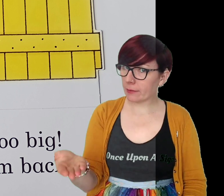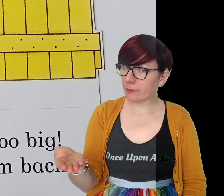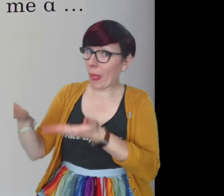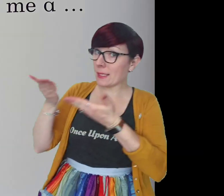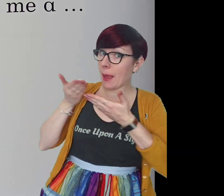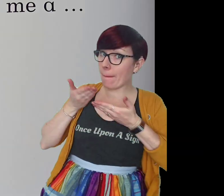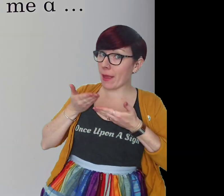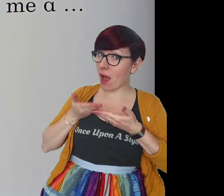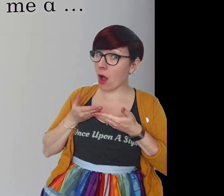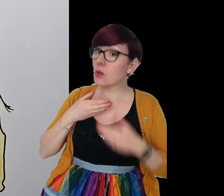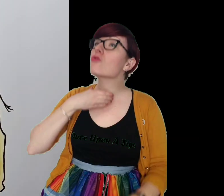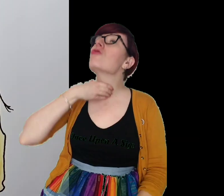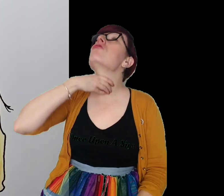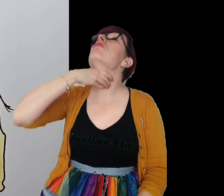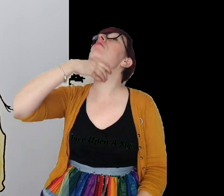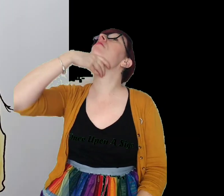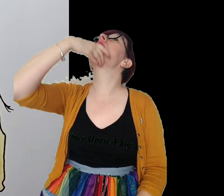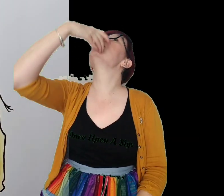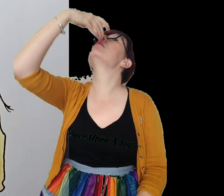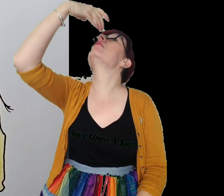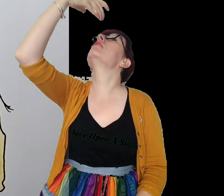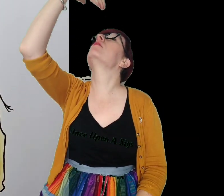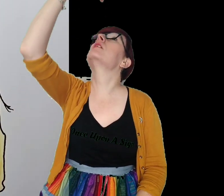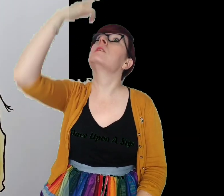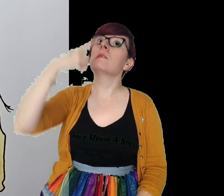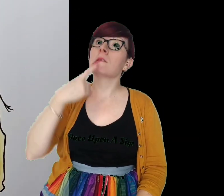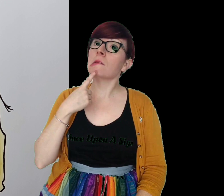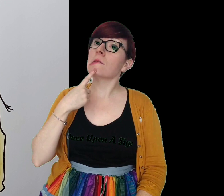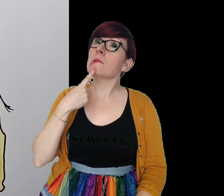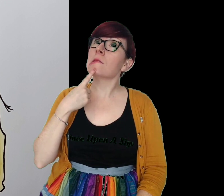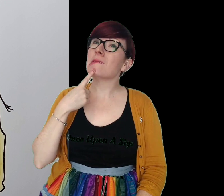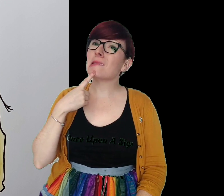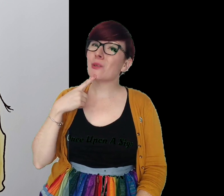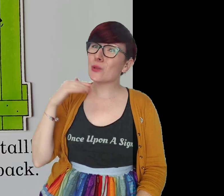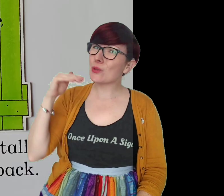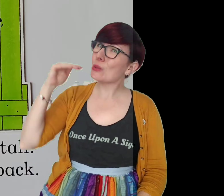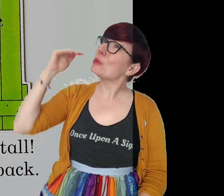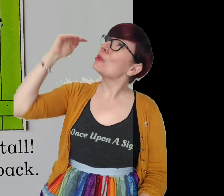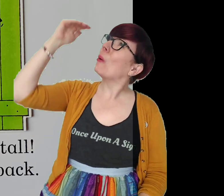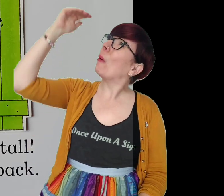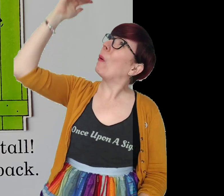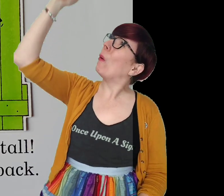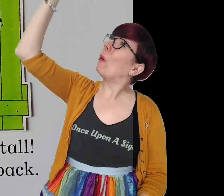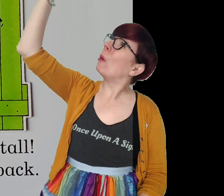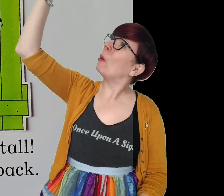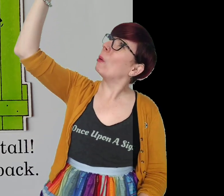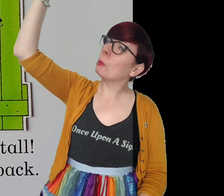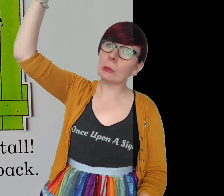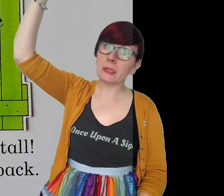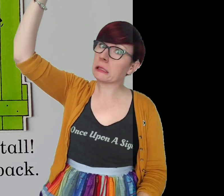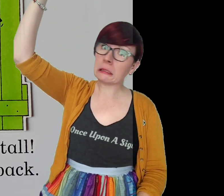back. So they sent me a giraffe. Oh, he was too